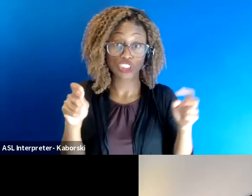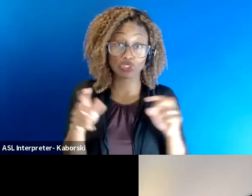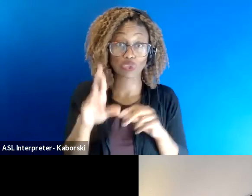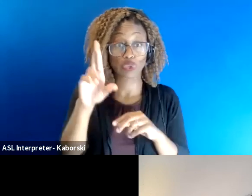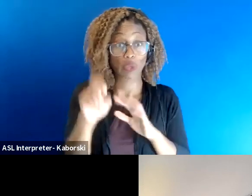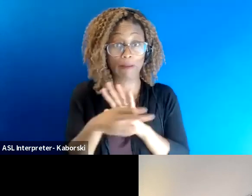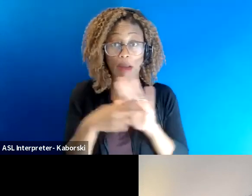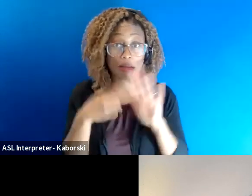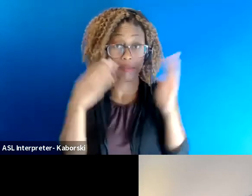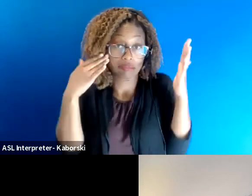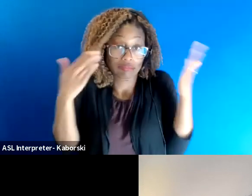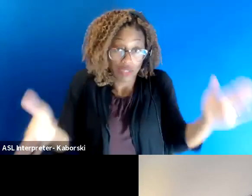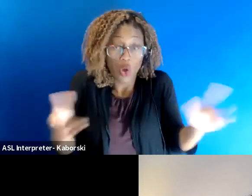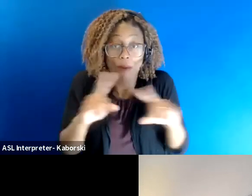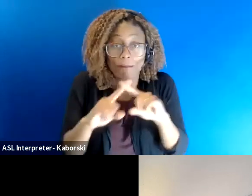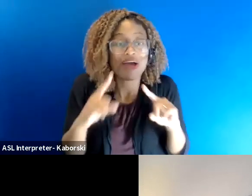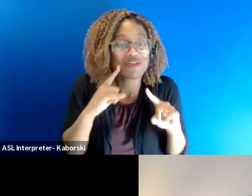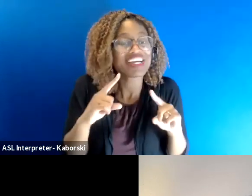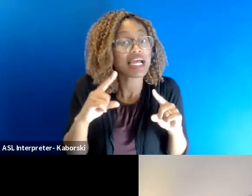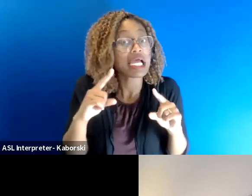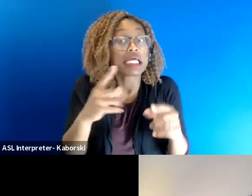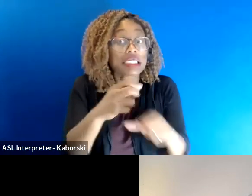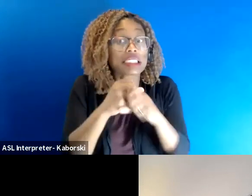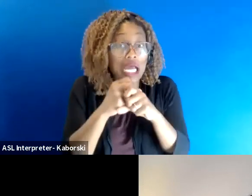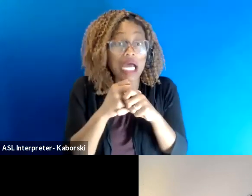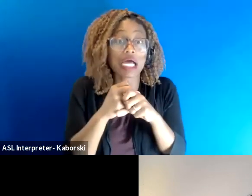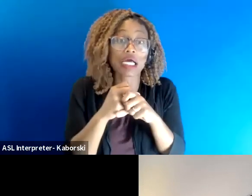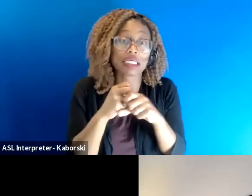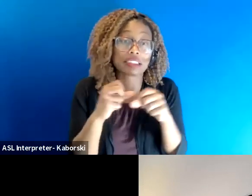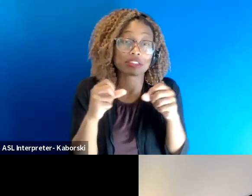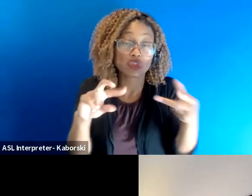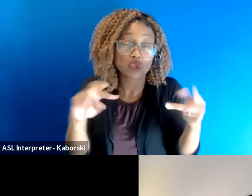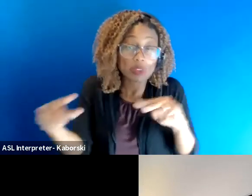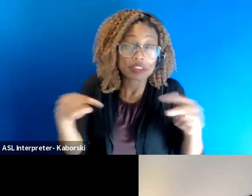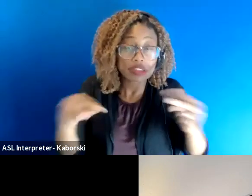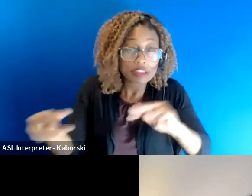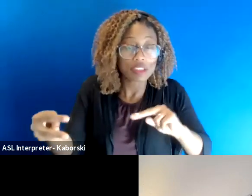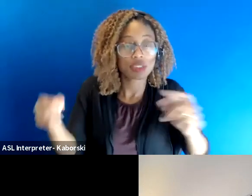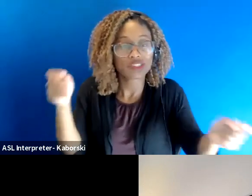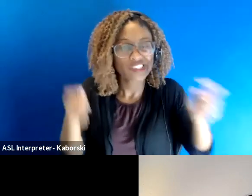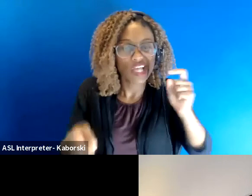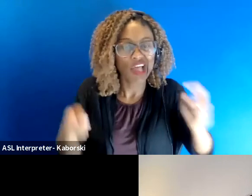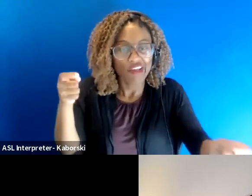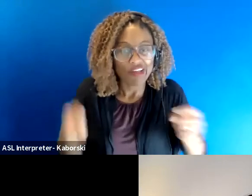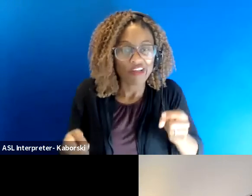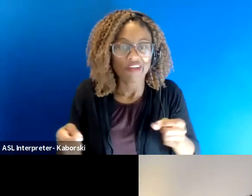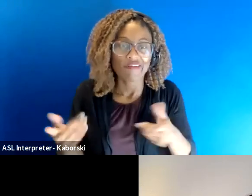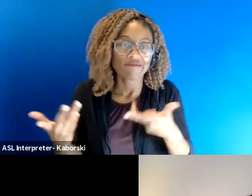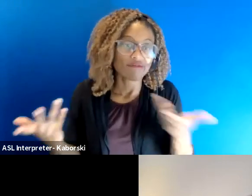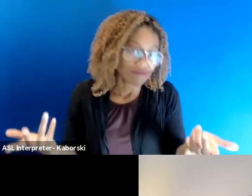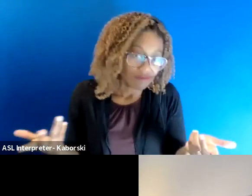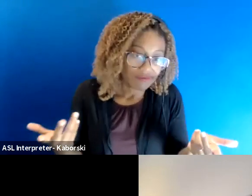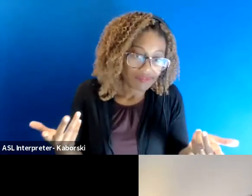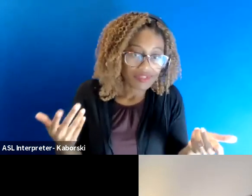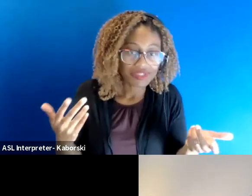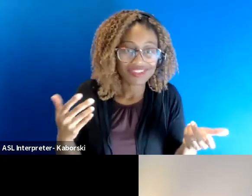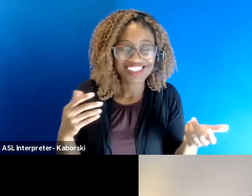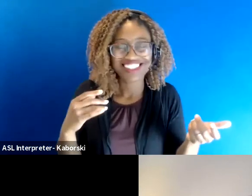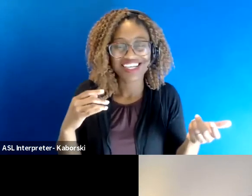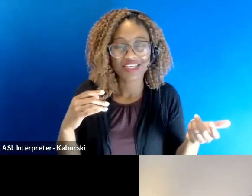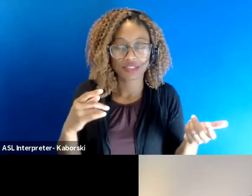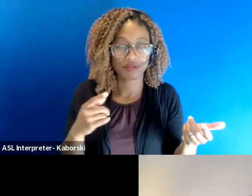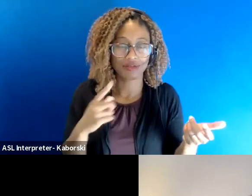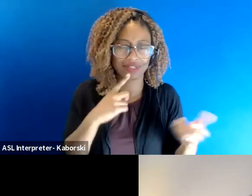rebranded, but the message got twisted and changed to, like I said, delete. And that's